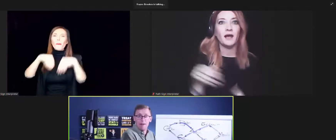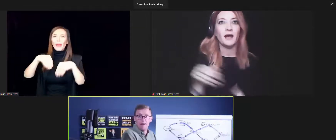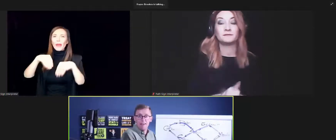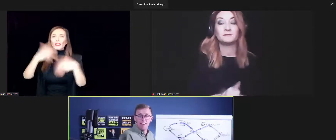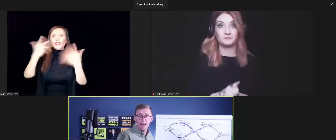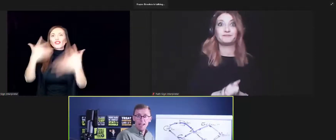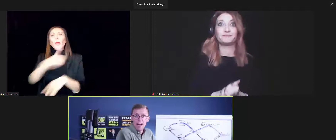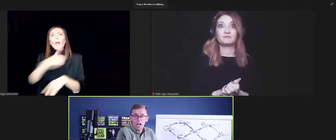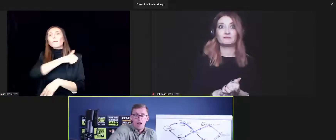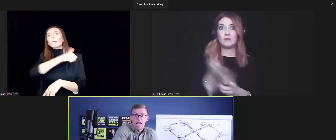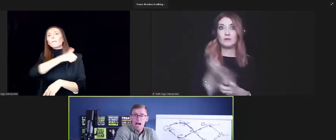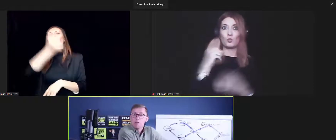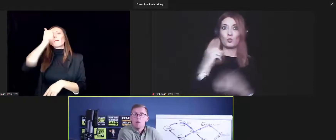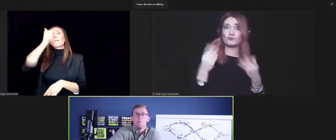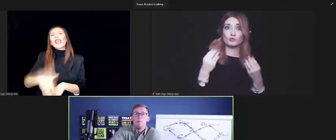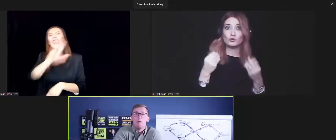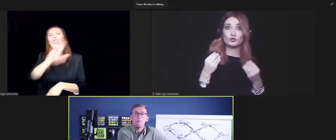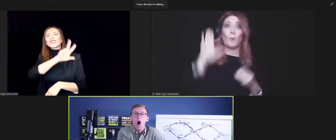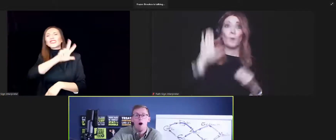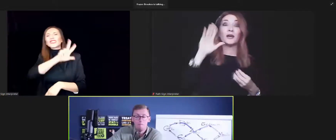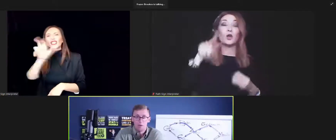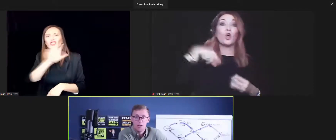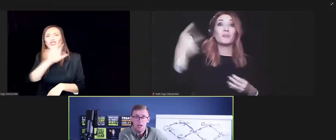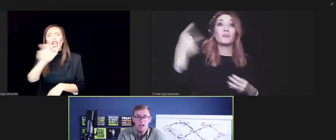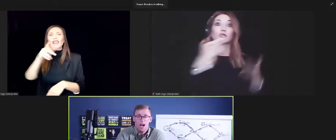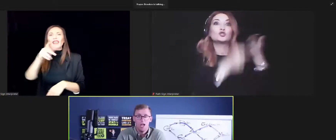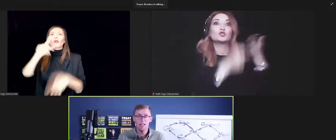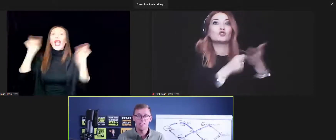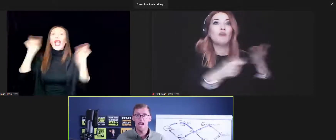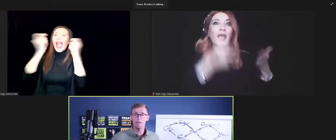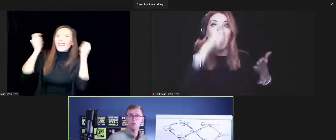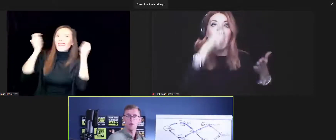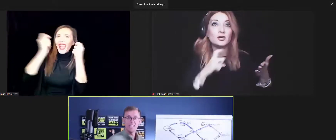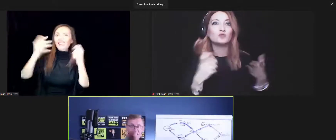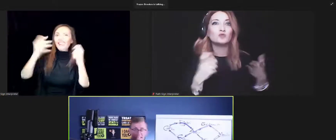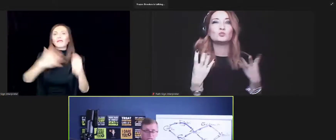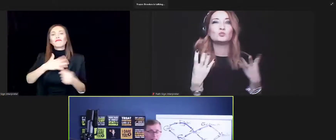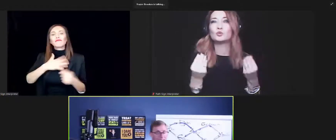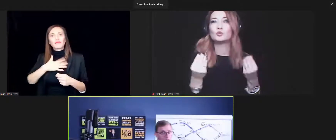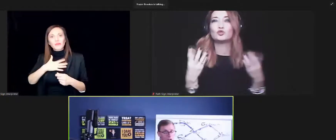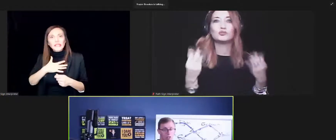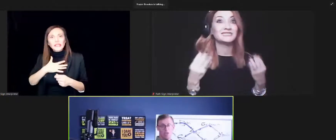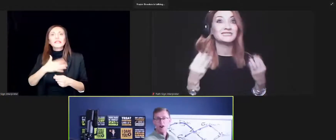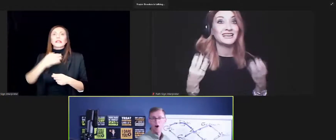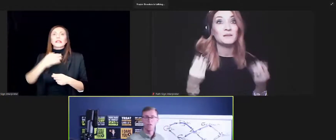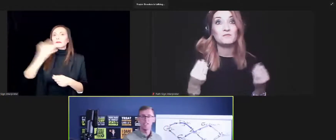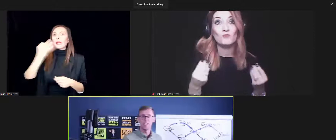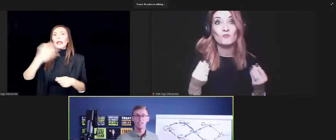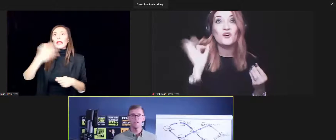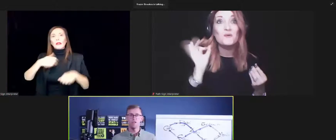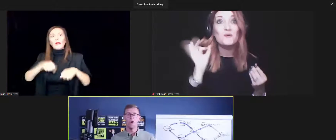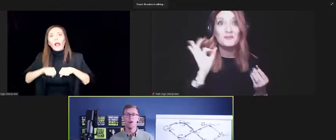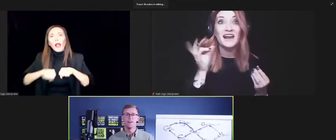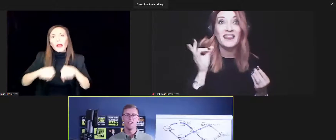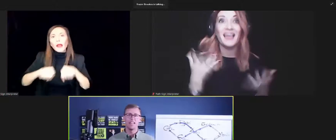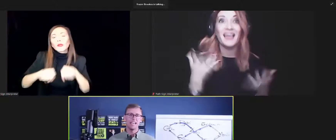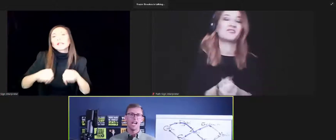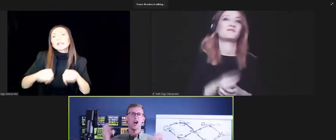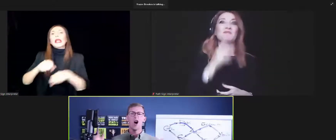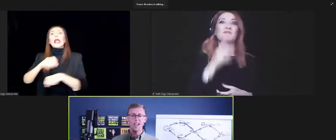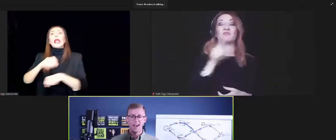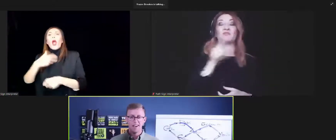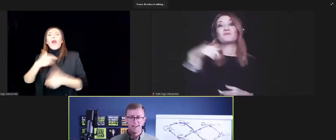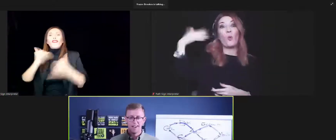pram, right? A lot of the times I was in my mum's arms. A lot of the times I was doing knee slides on the dance floor at like